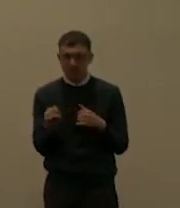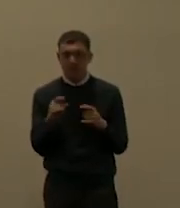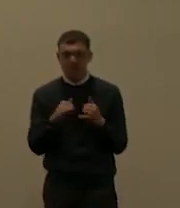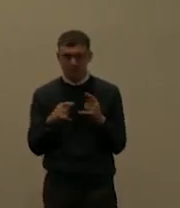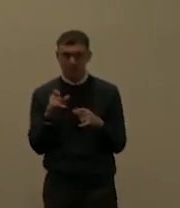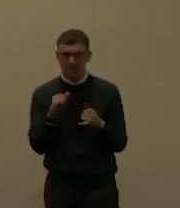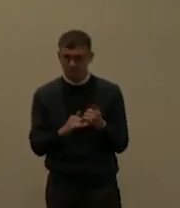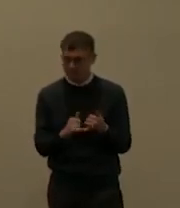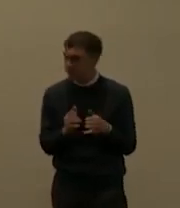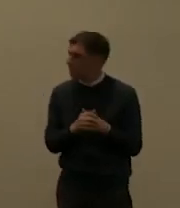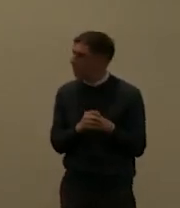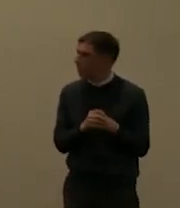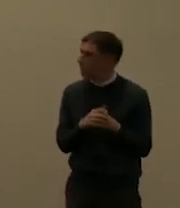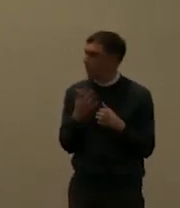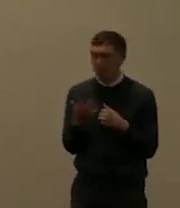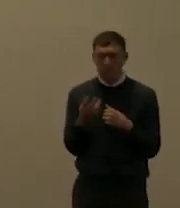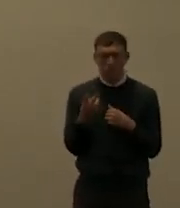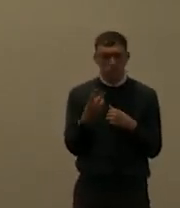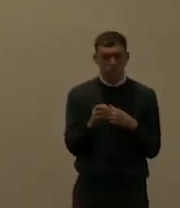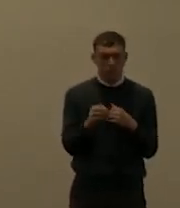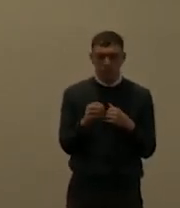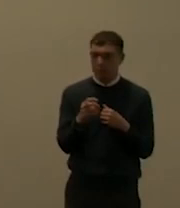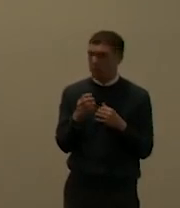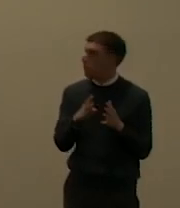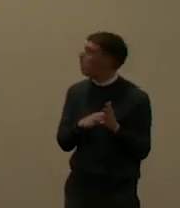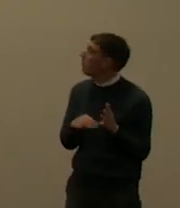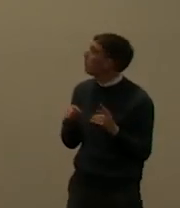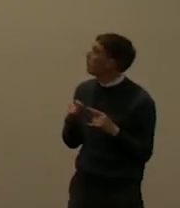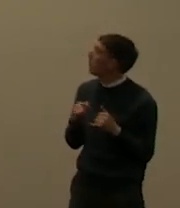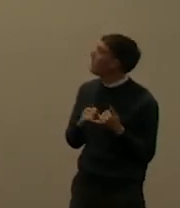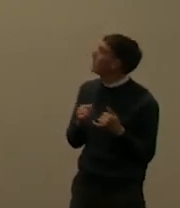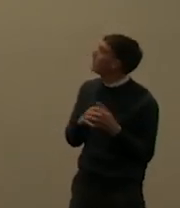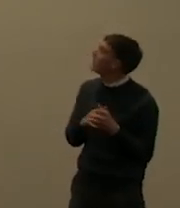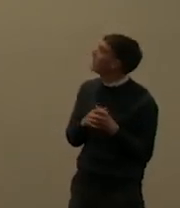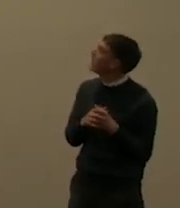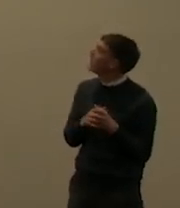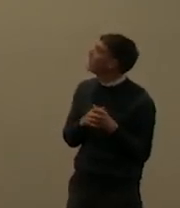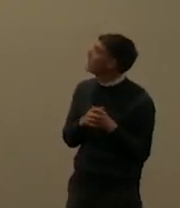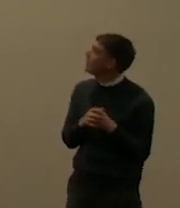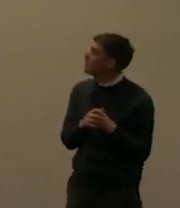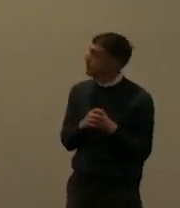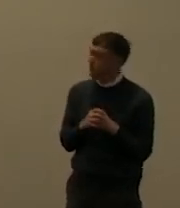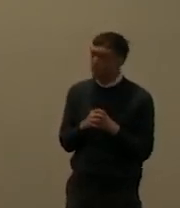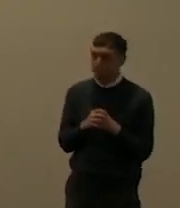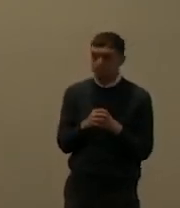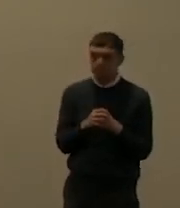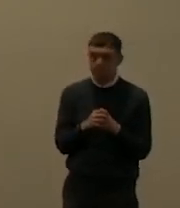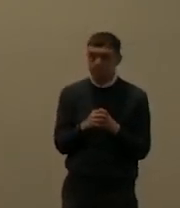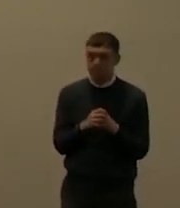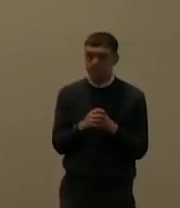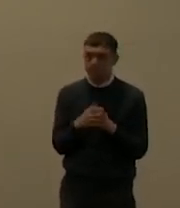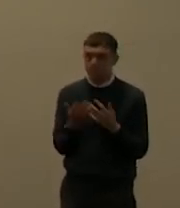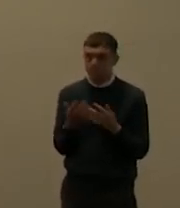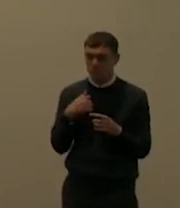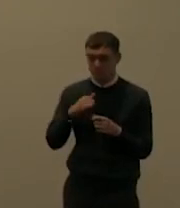maximum round trip of 20 milliseconds. And this is my IP address from my on-premise environment, from